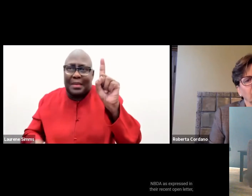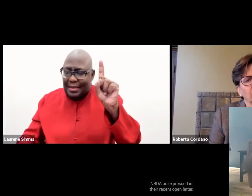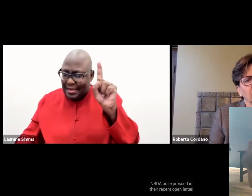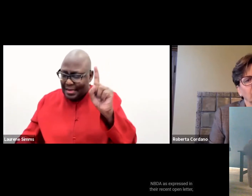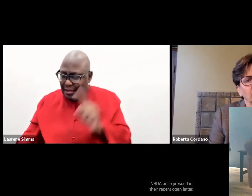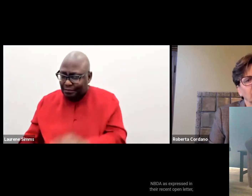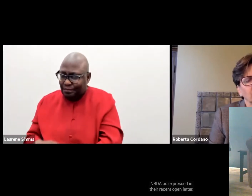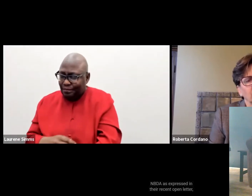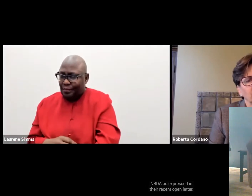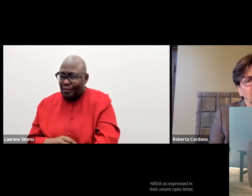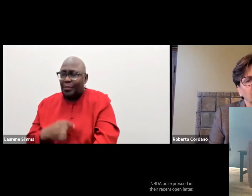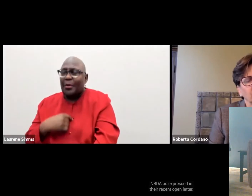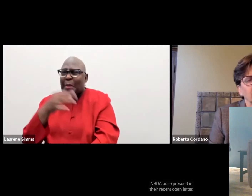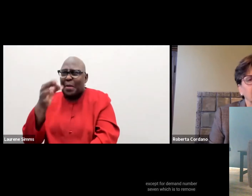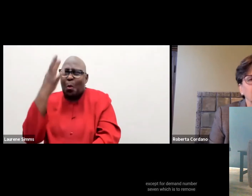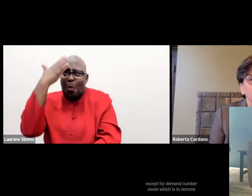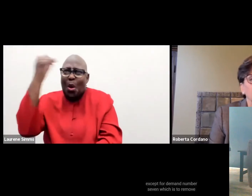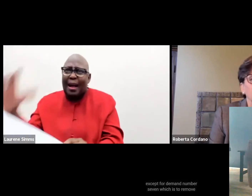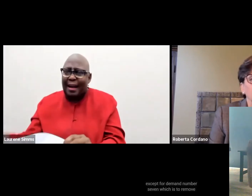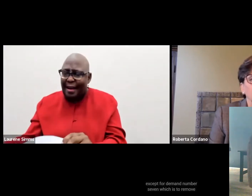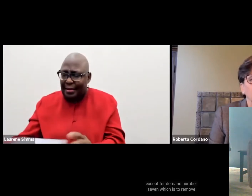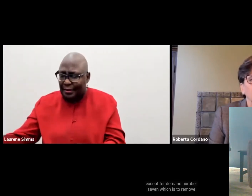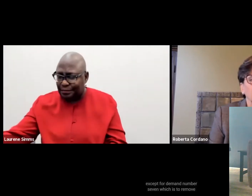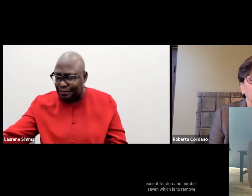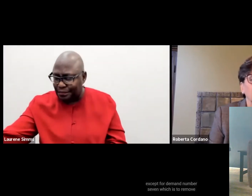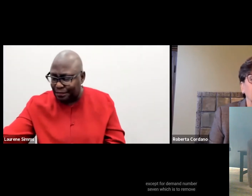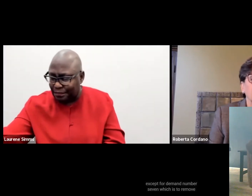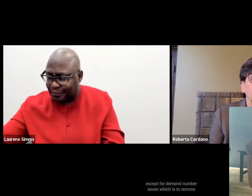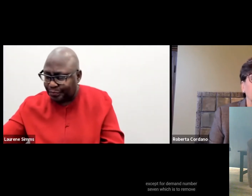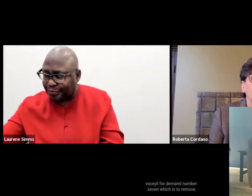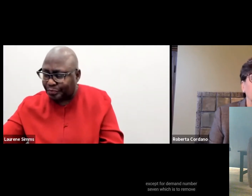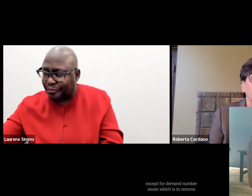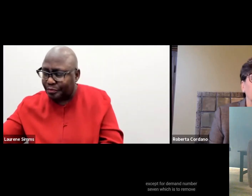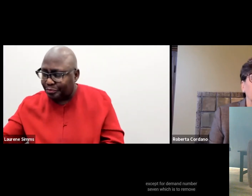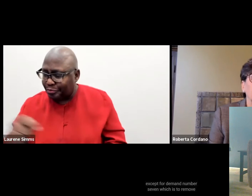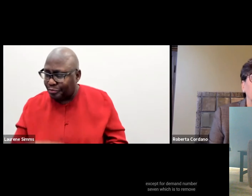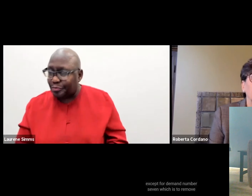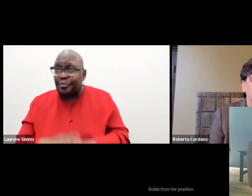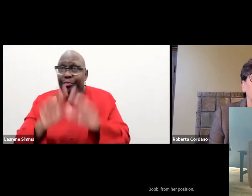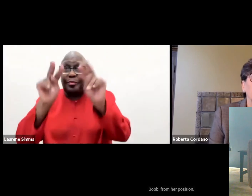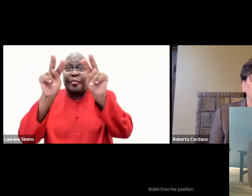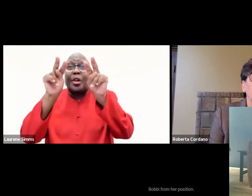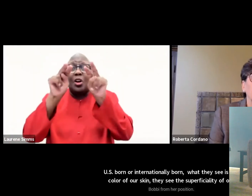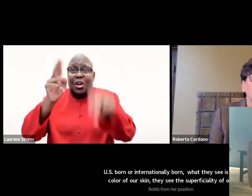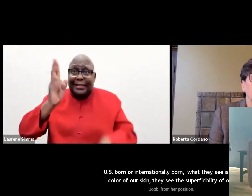say that the NBDA expressed in our recent open letter said that